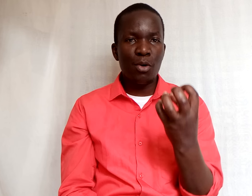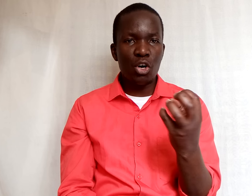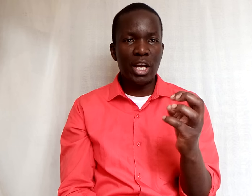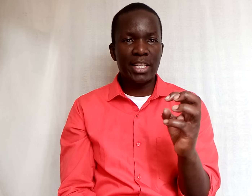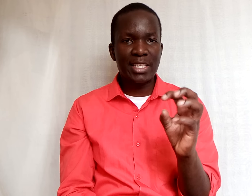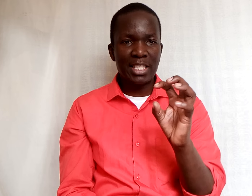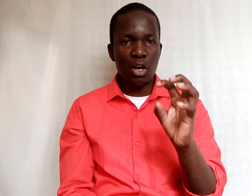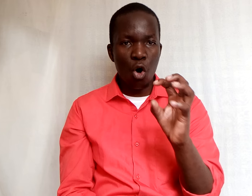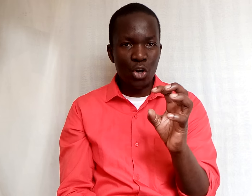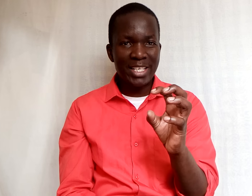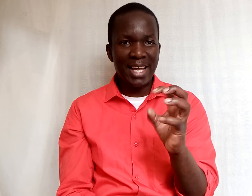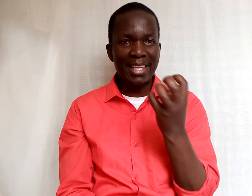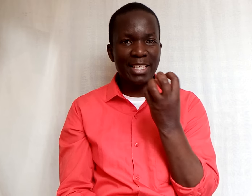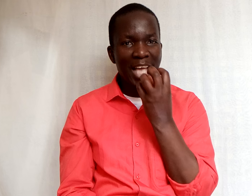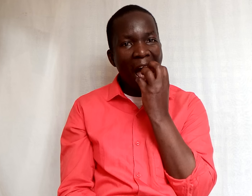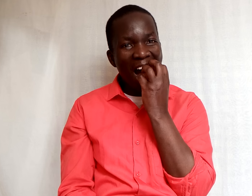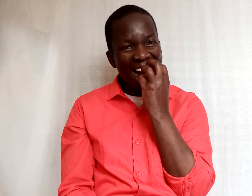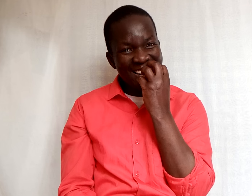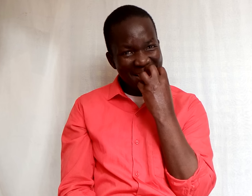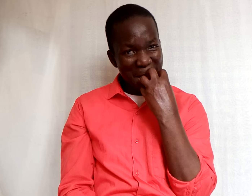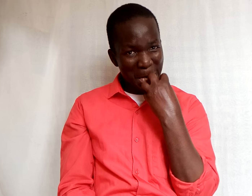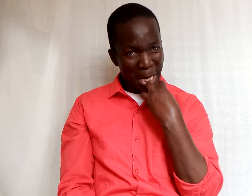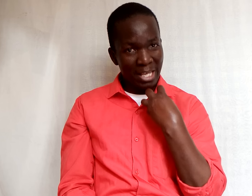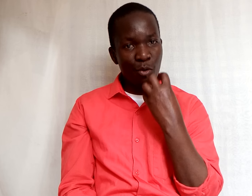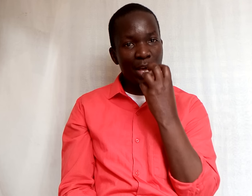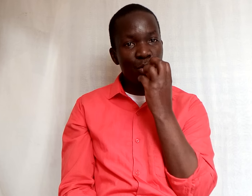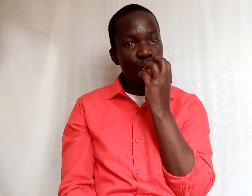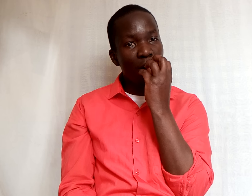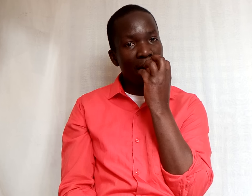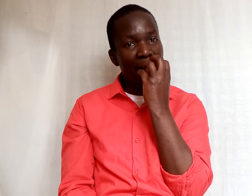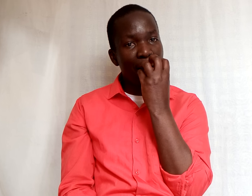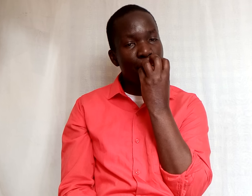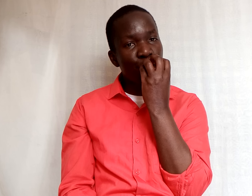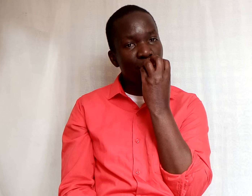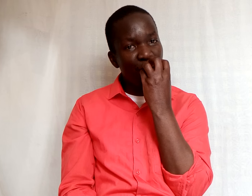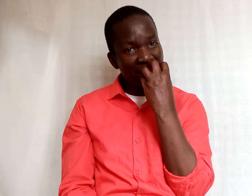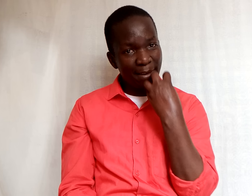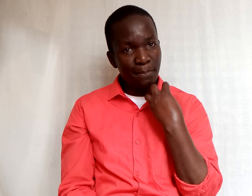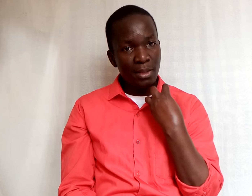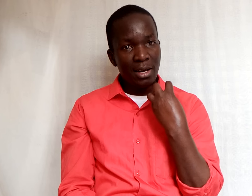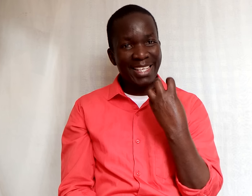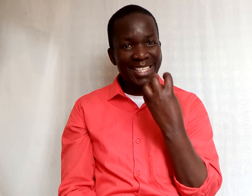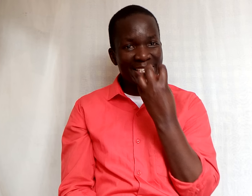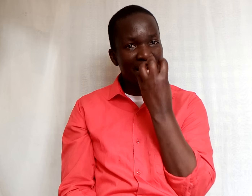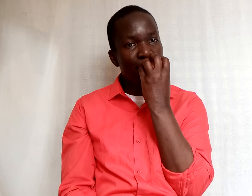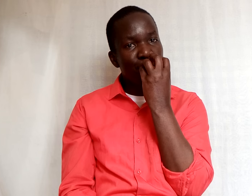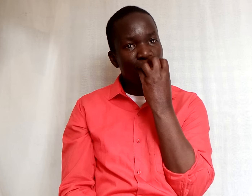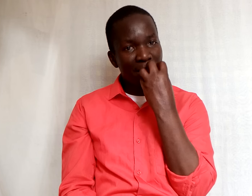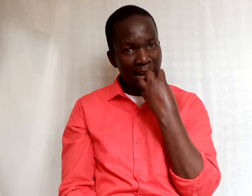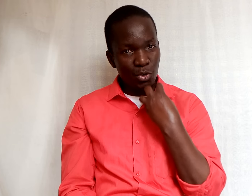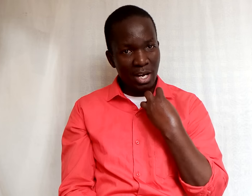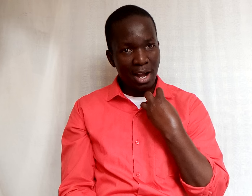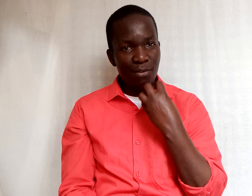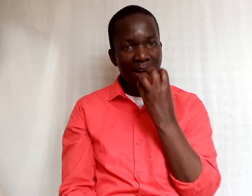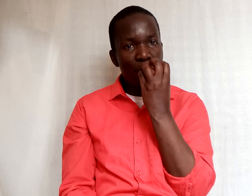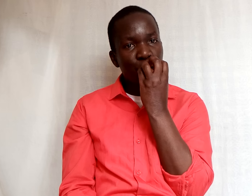people hold it like this, and the way you remove the tester, the outer cover.